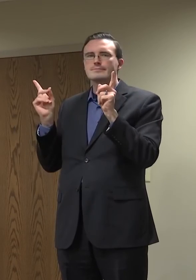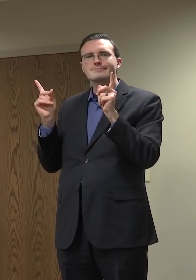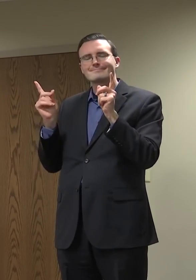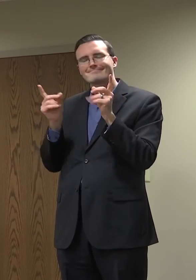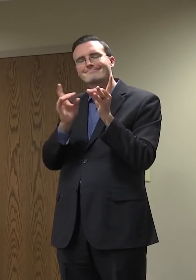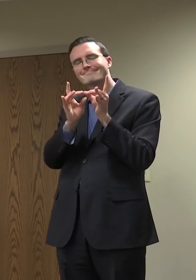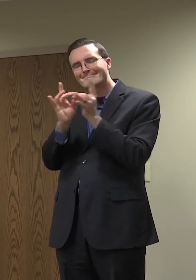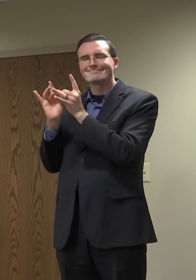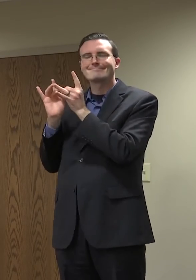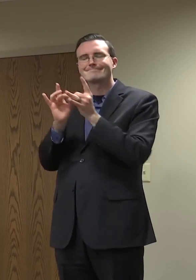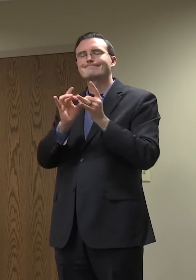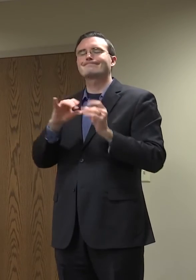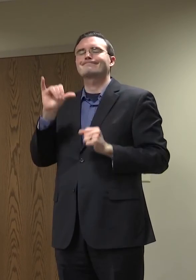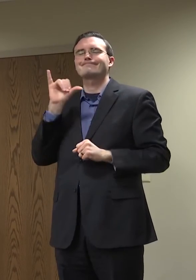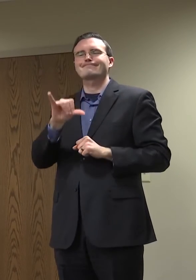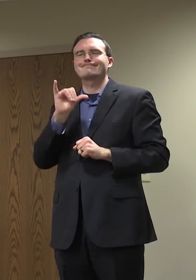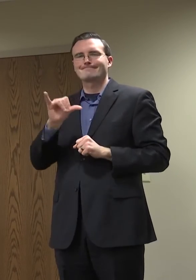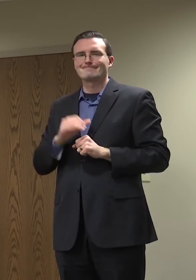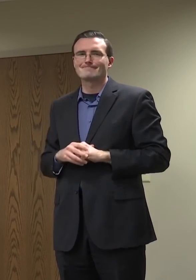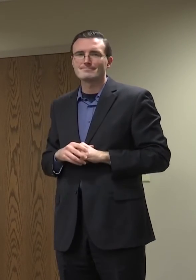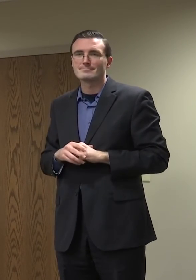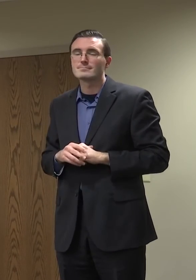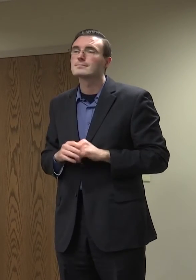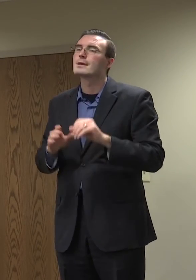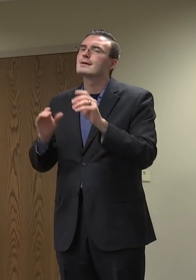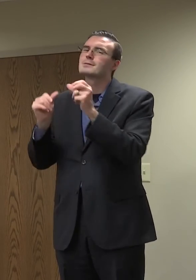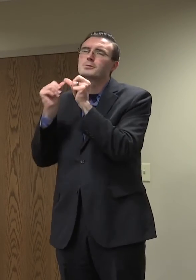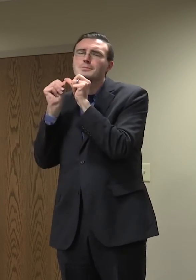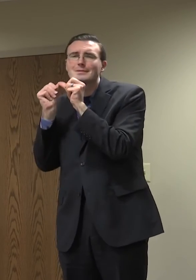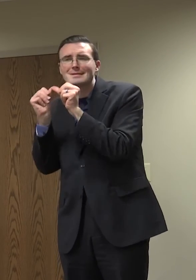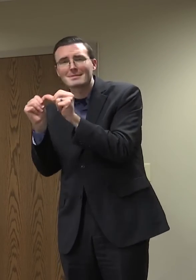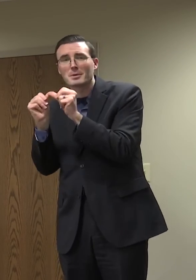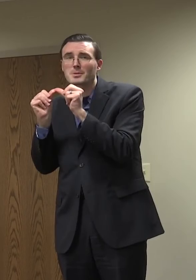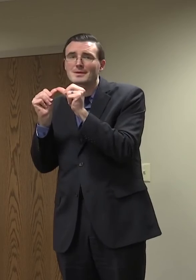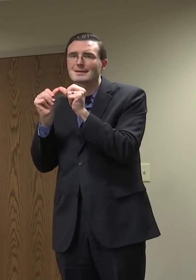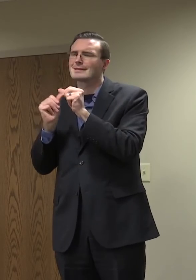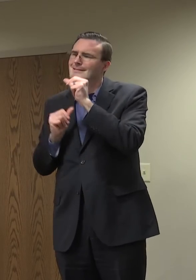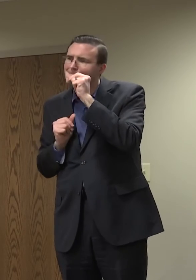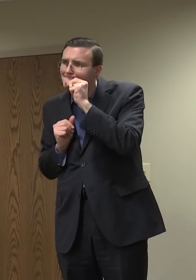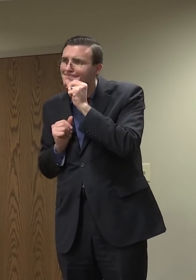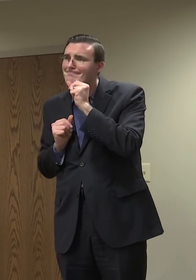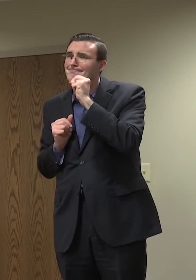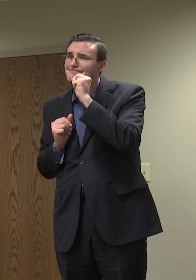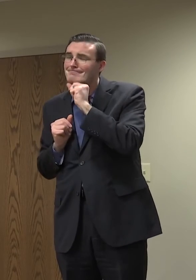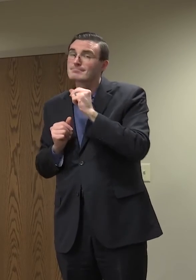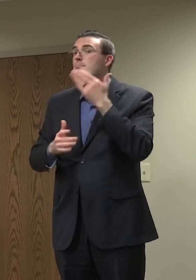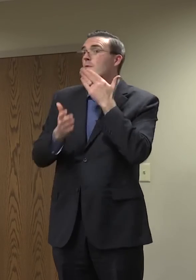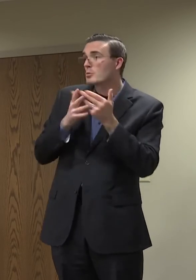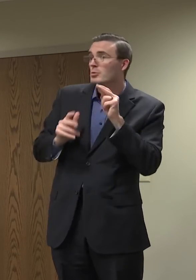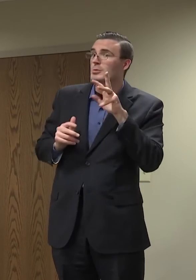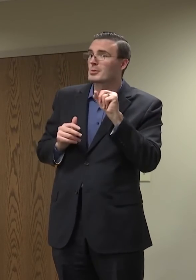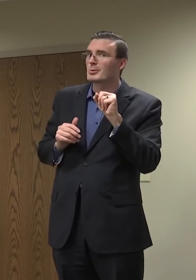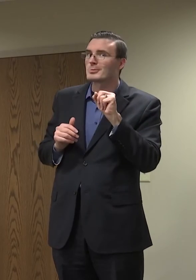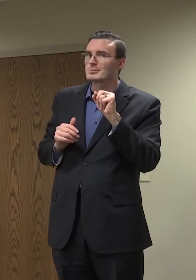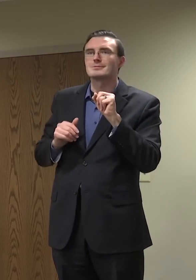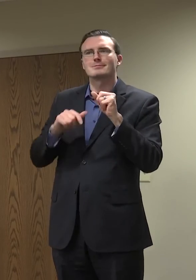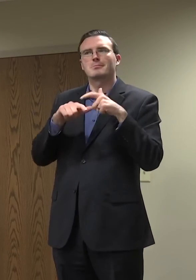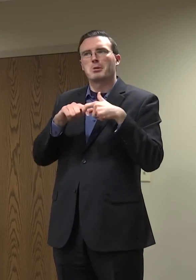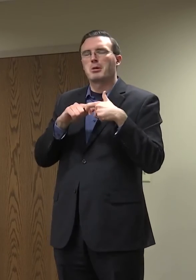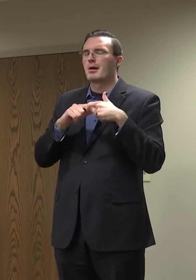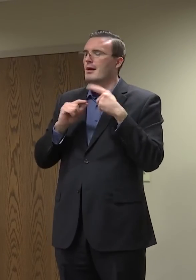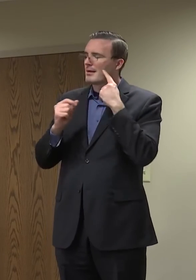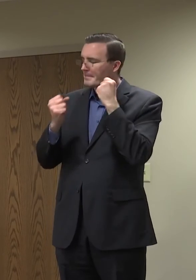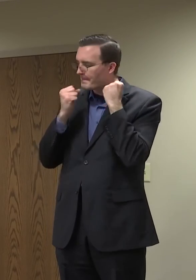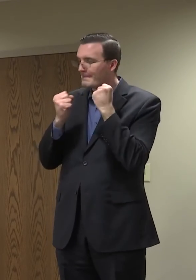continue to be vigilant, although you're hearing really good news, and it is really good news. So we should pause and celebrate that good news,